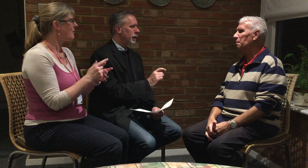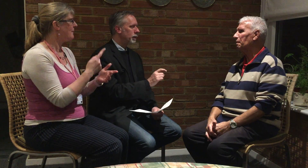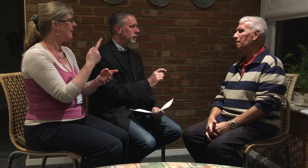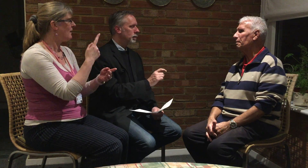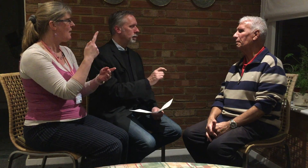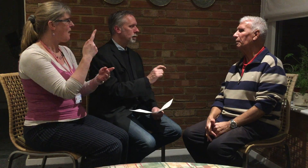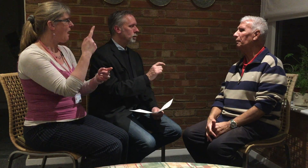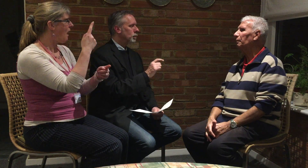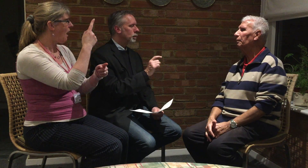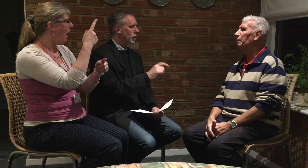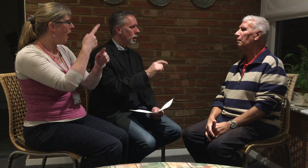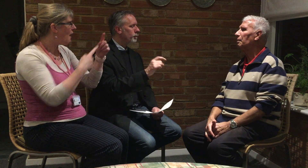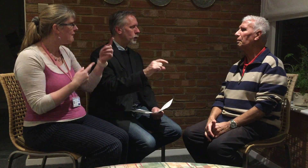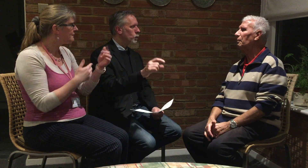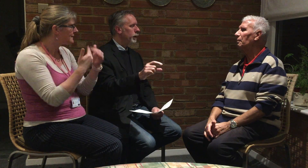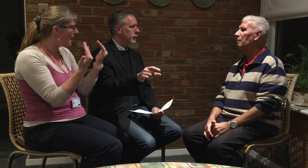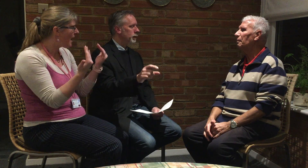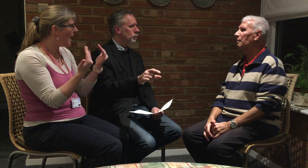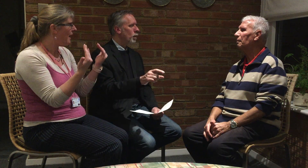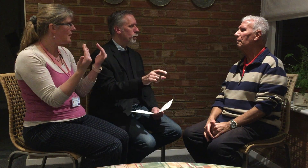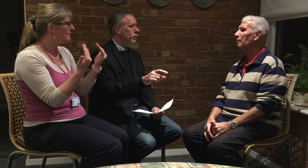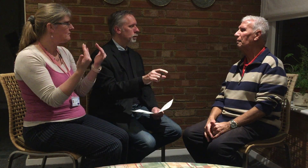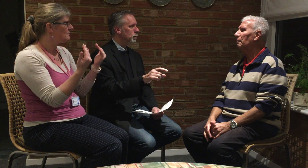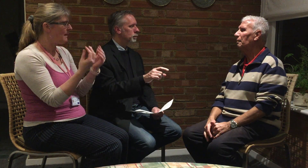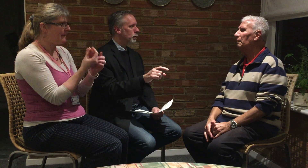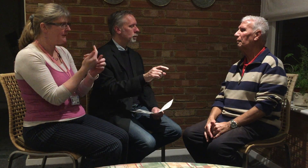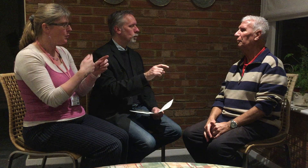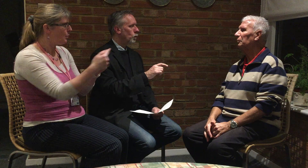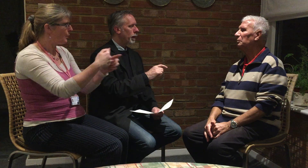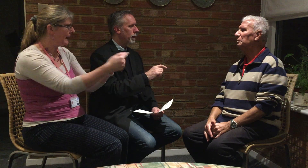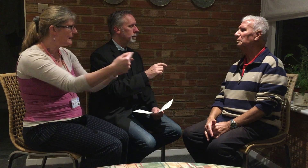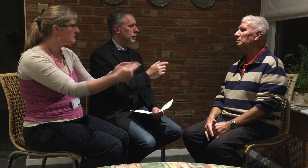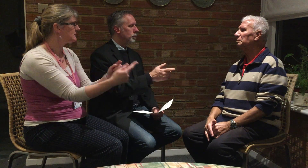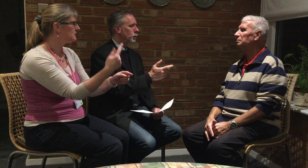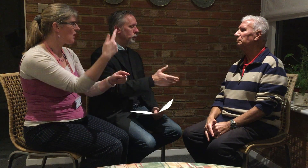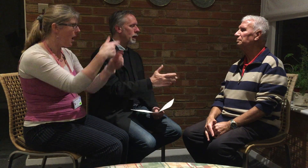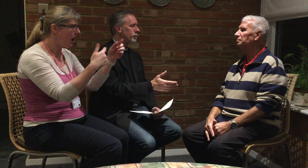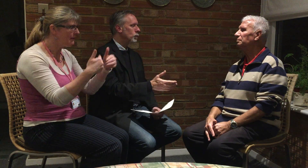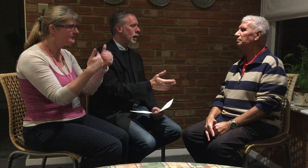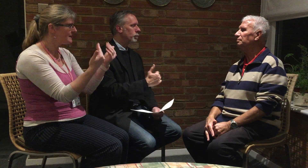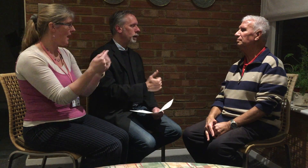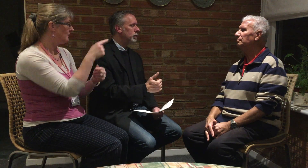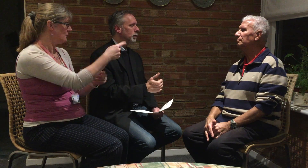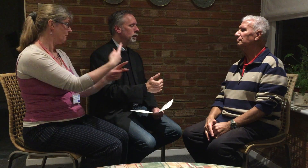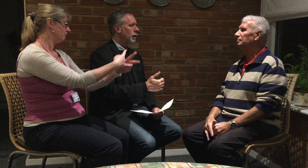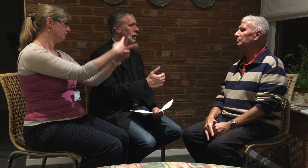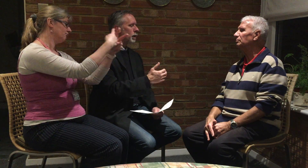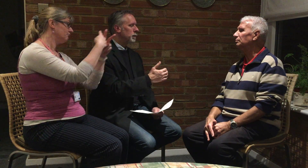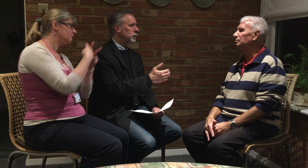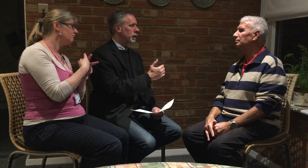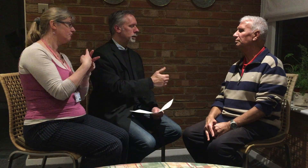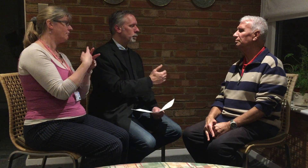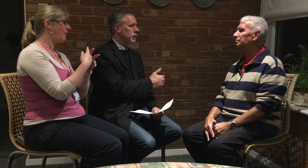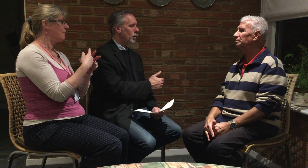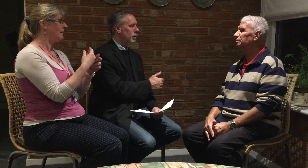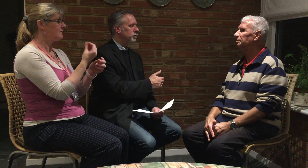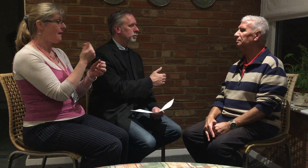day, a few weeks in a row, where we would have you come in and maybe spend some time